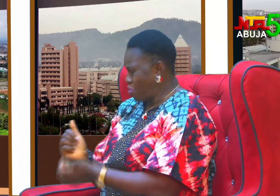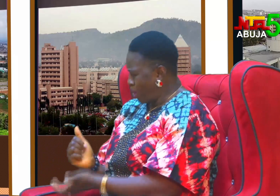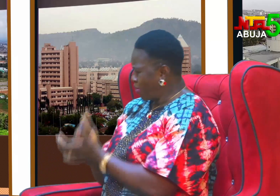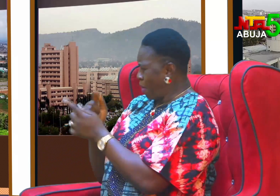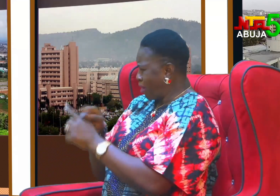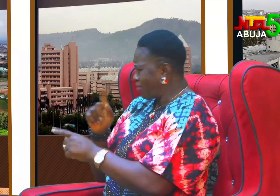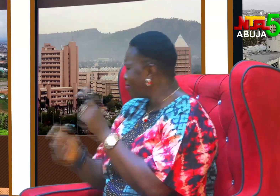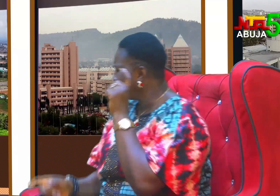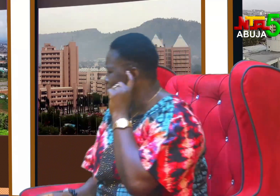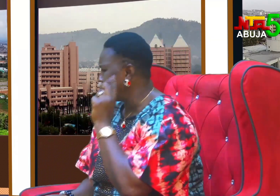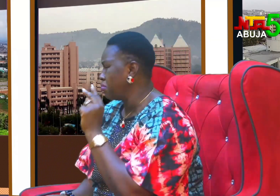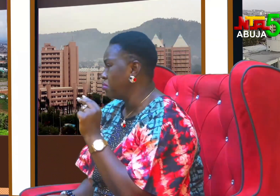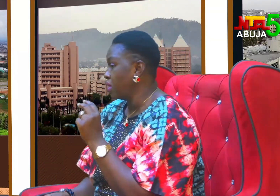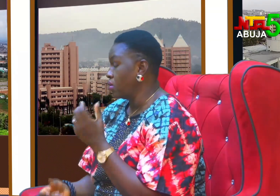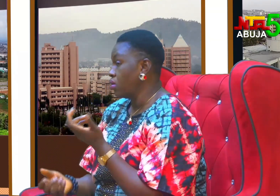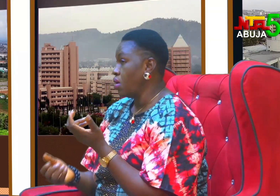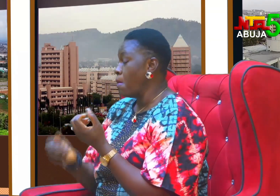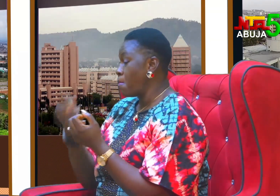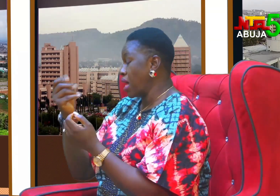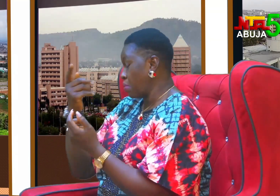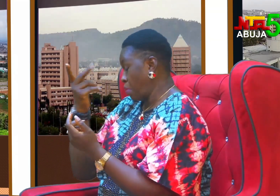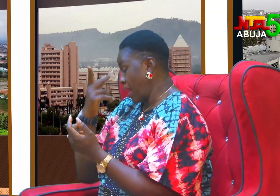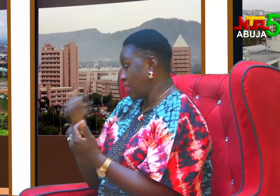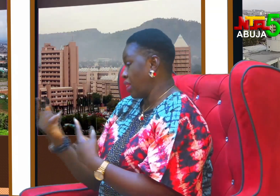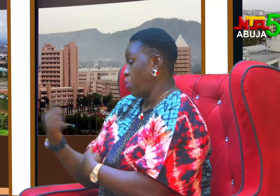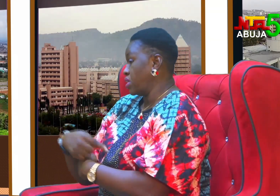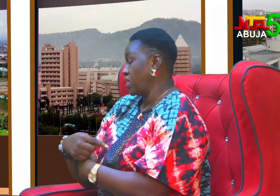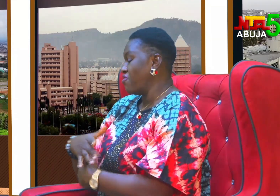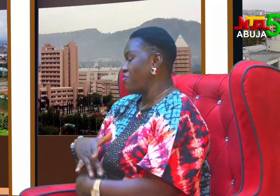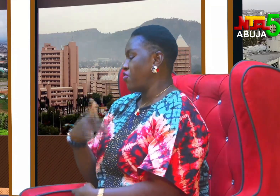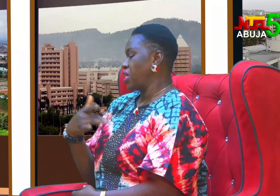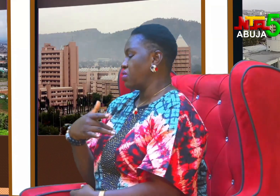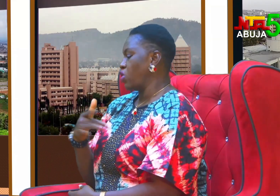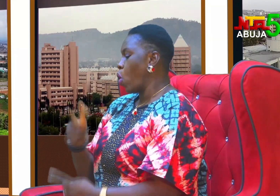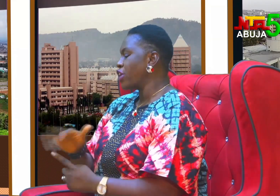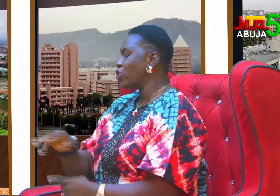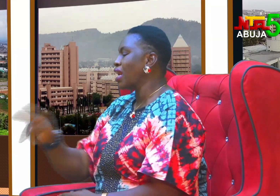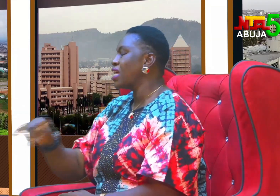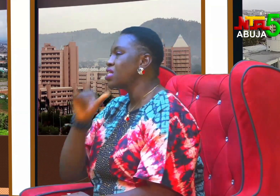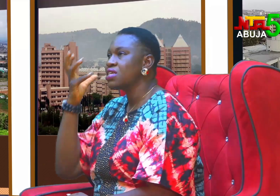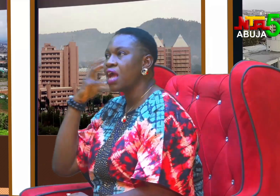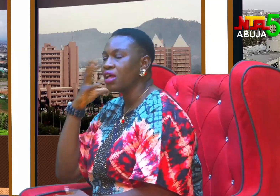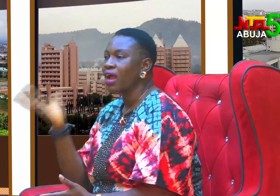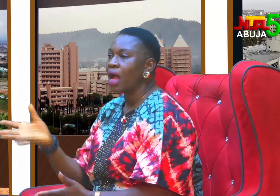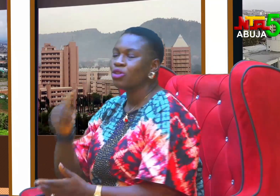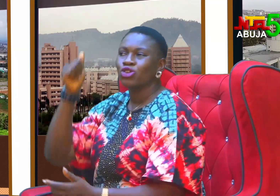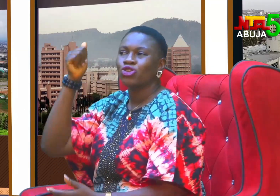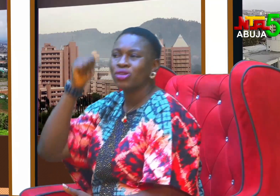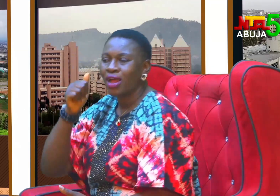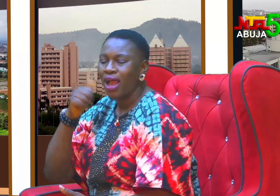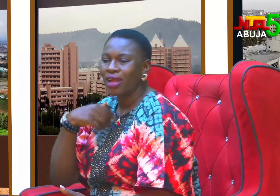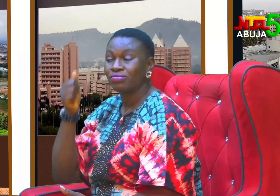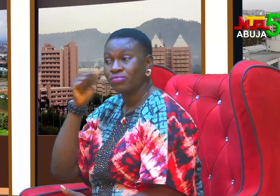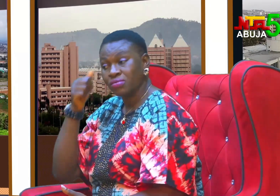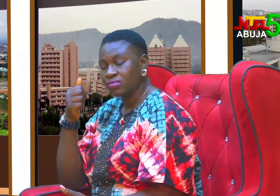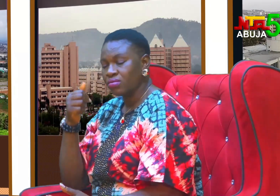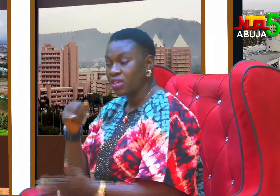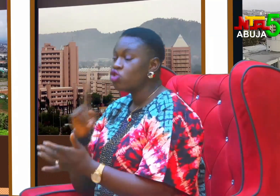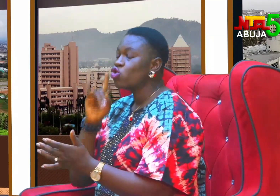cannot communicate with you and you can't communicate with me. You can speak into the app and the app will actually write out what you want to communicate to me and I